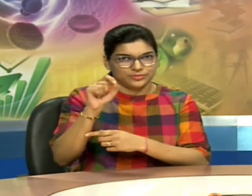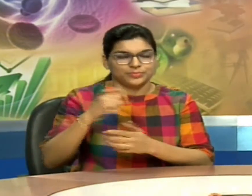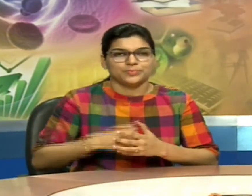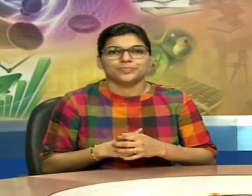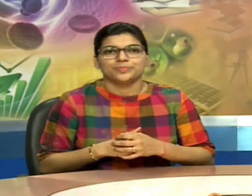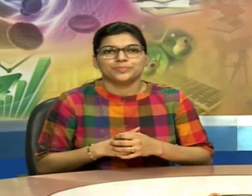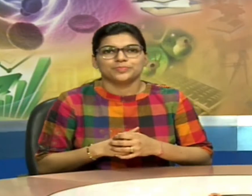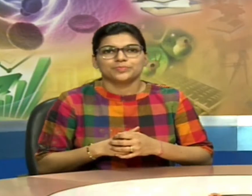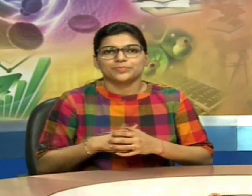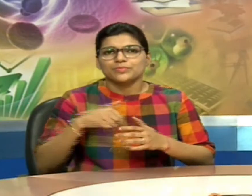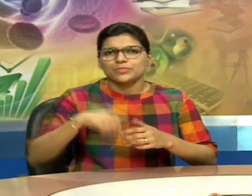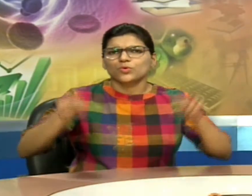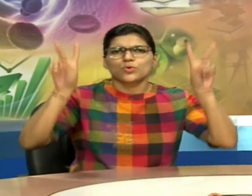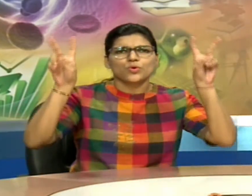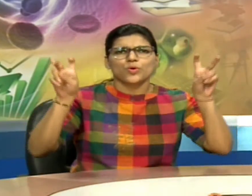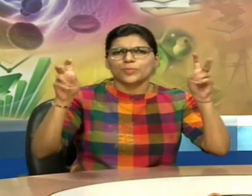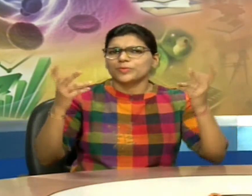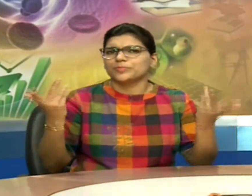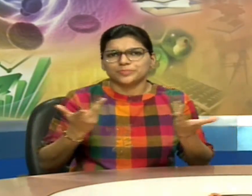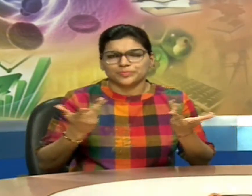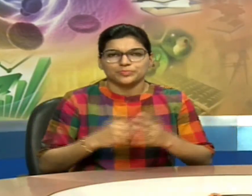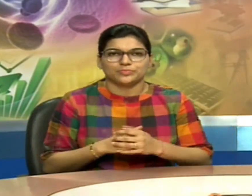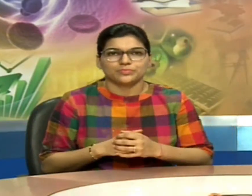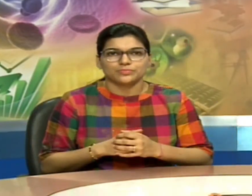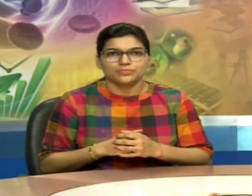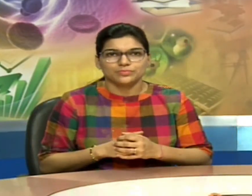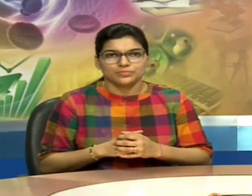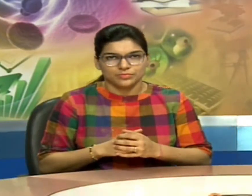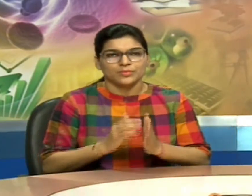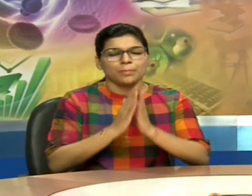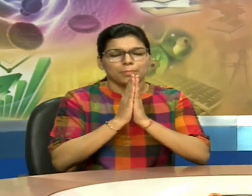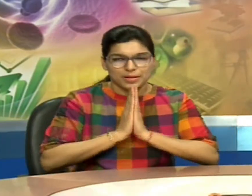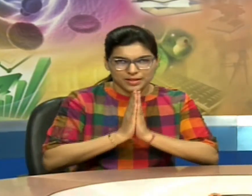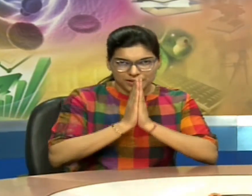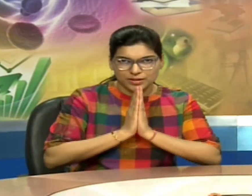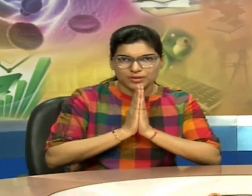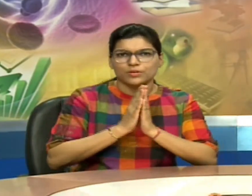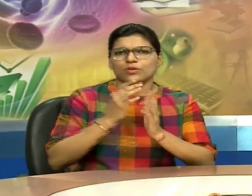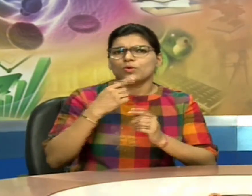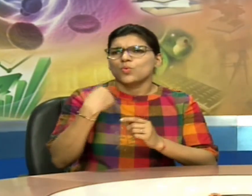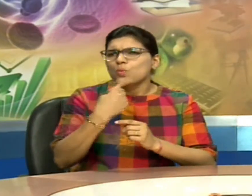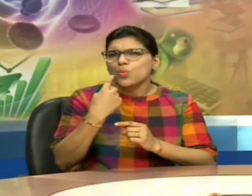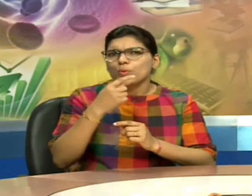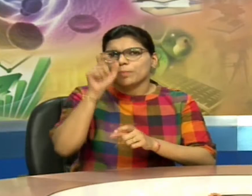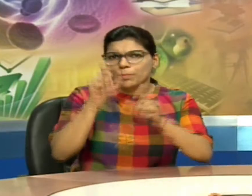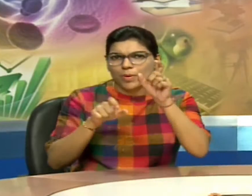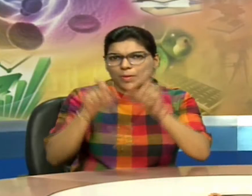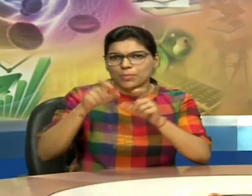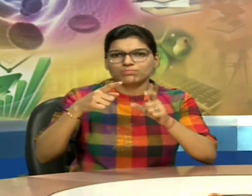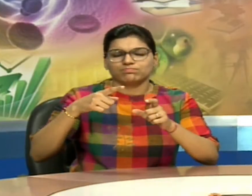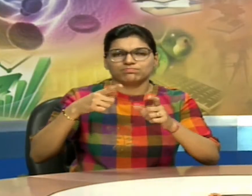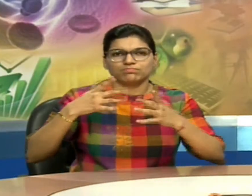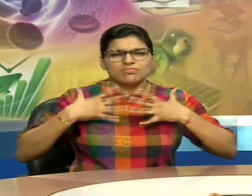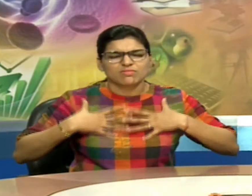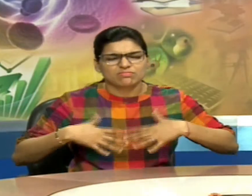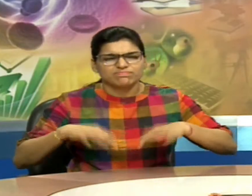This is for secondary level and the lesson name is A Prayer